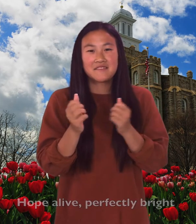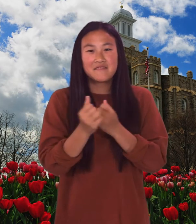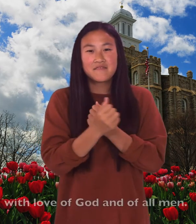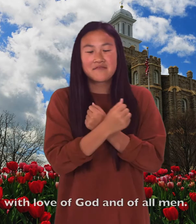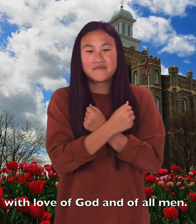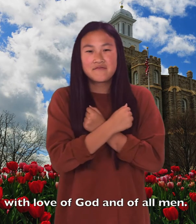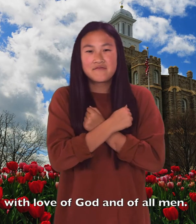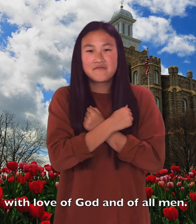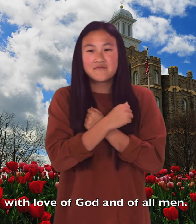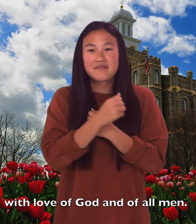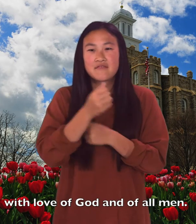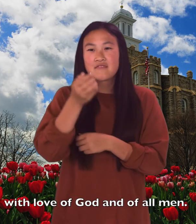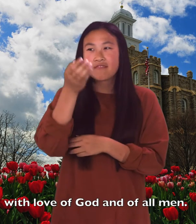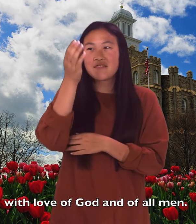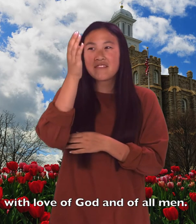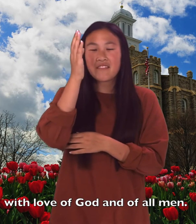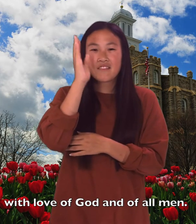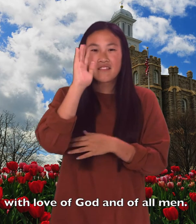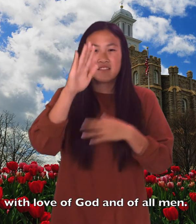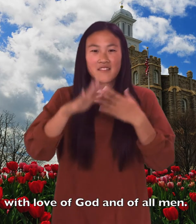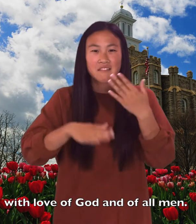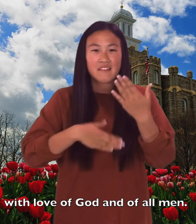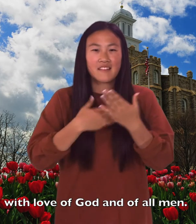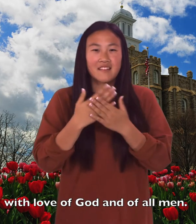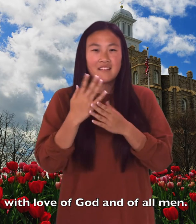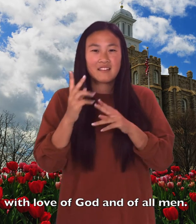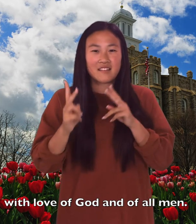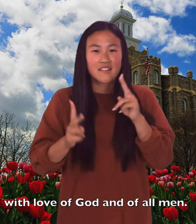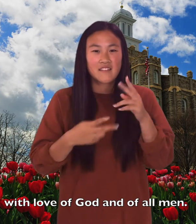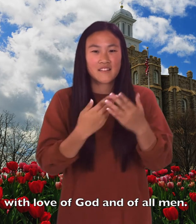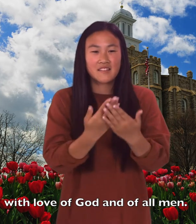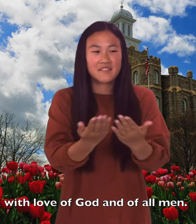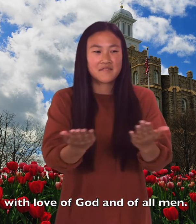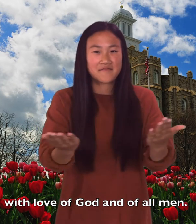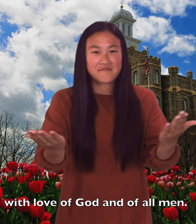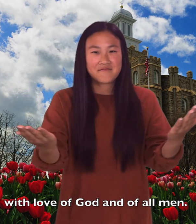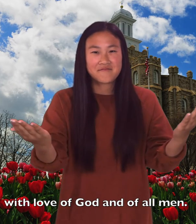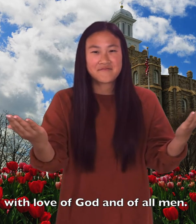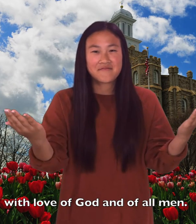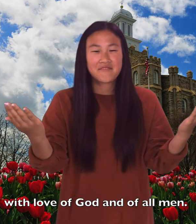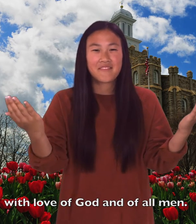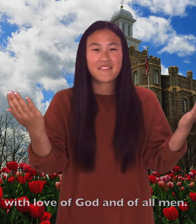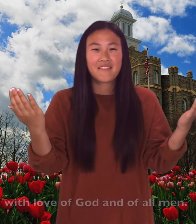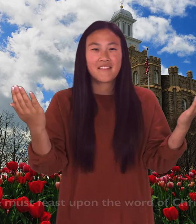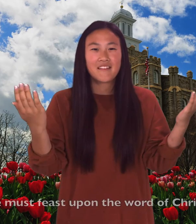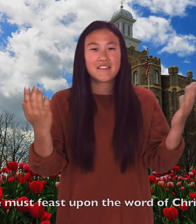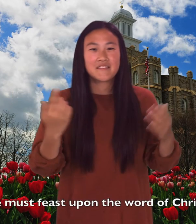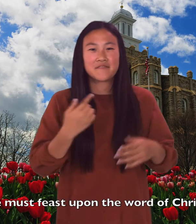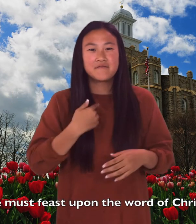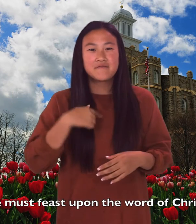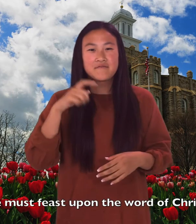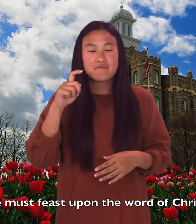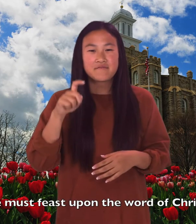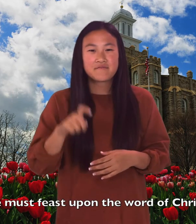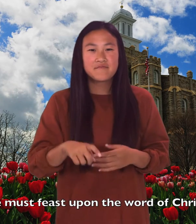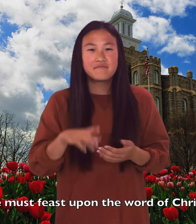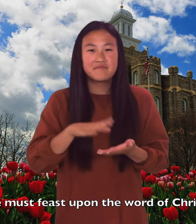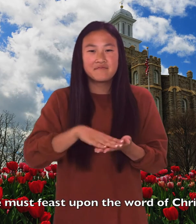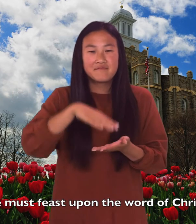With love of God and of all men We must feast